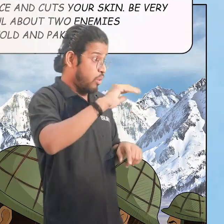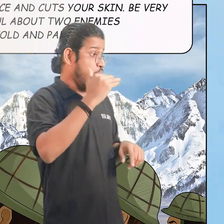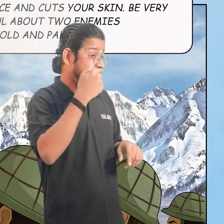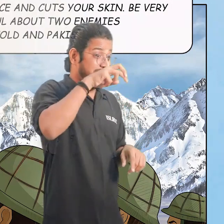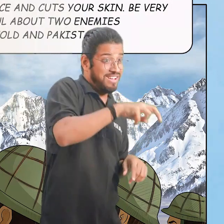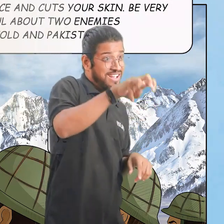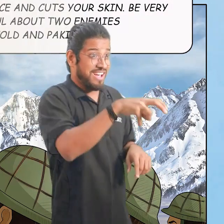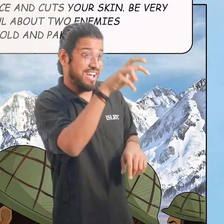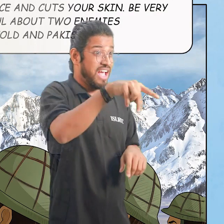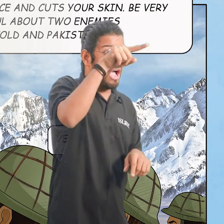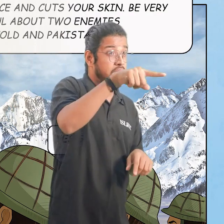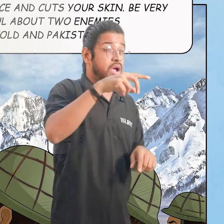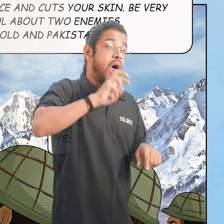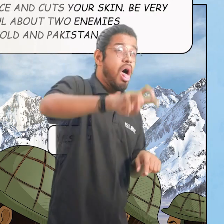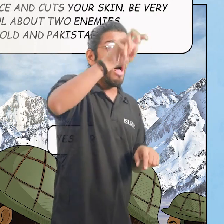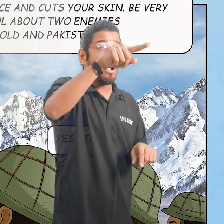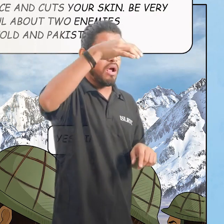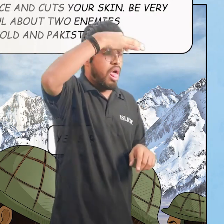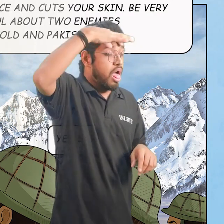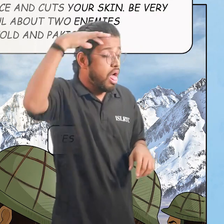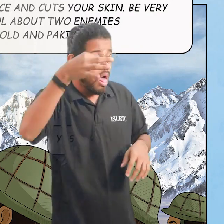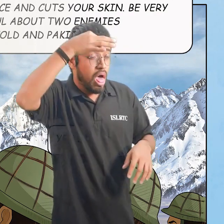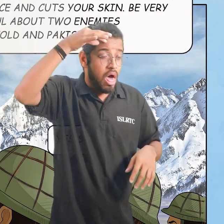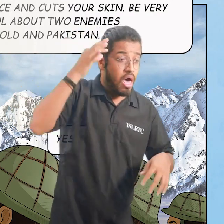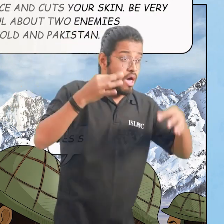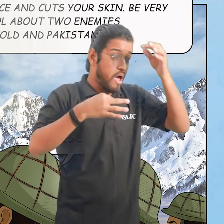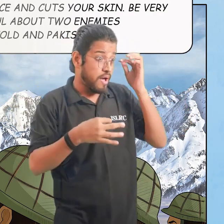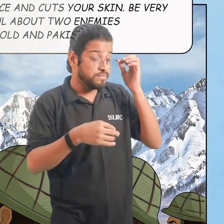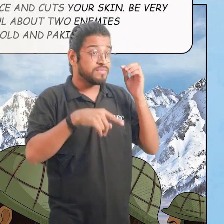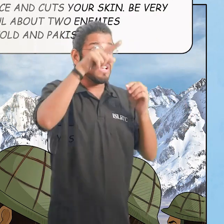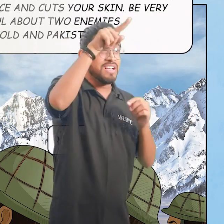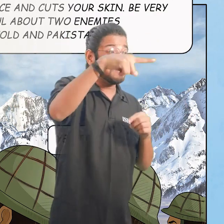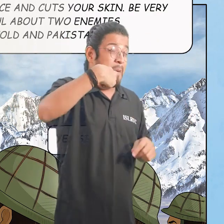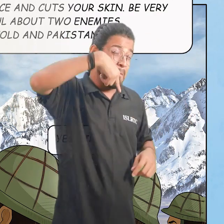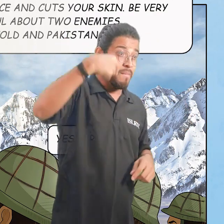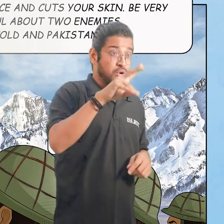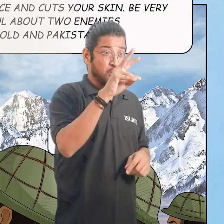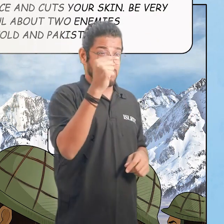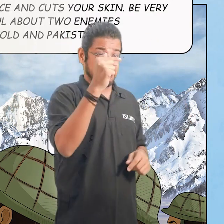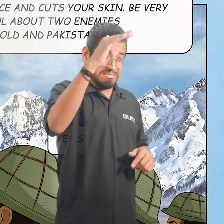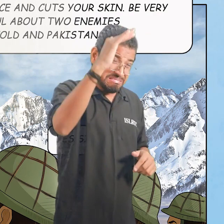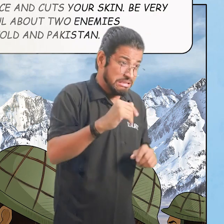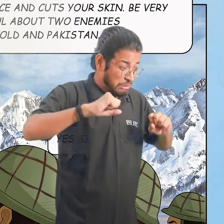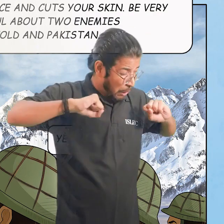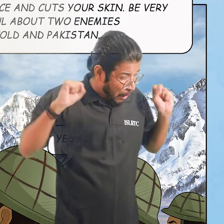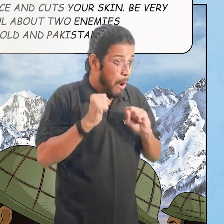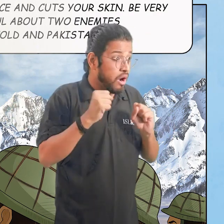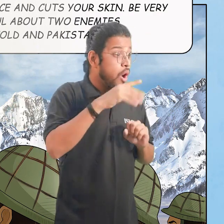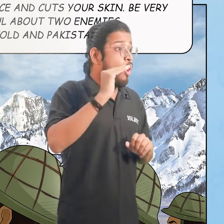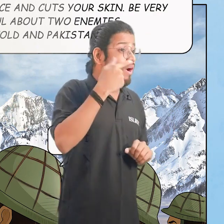When you walk to sweat in minus 20 degrees temperature, sweats turn into ice and cuts your skin.